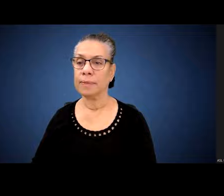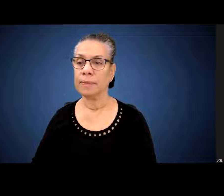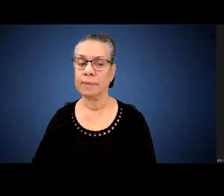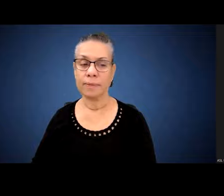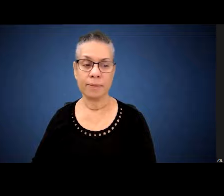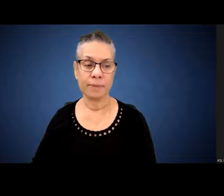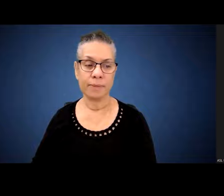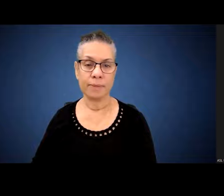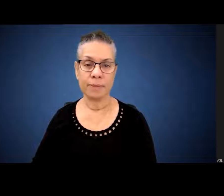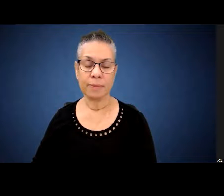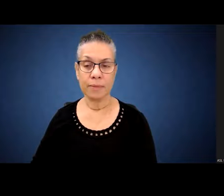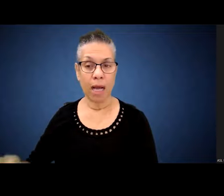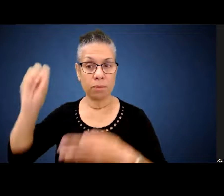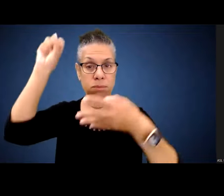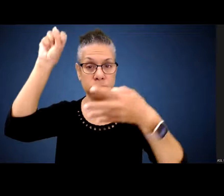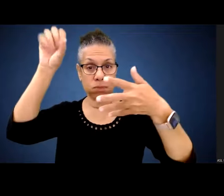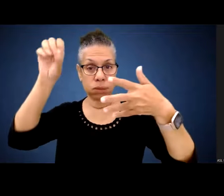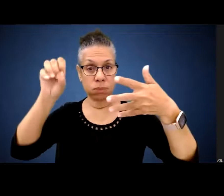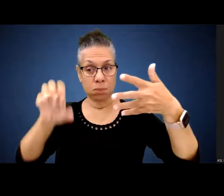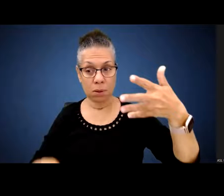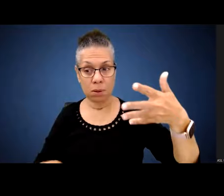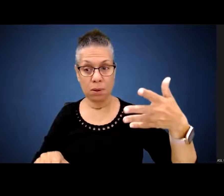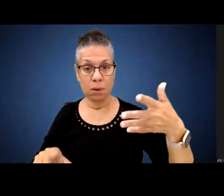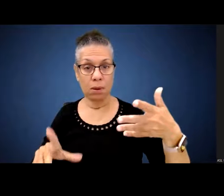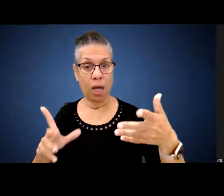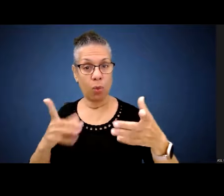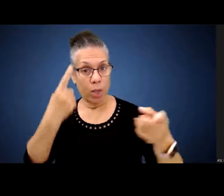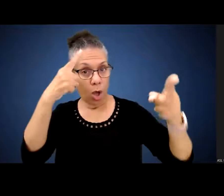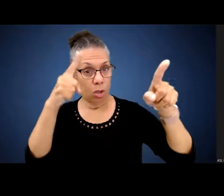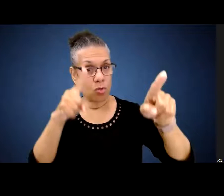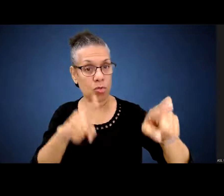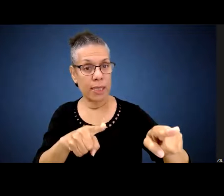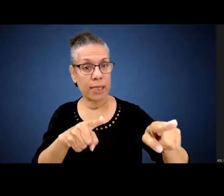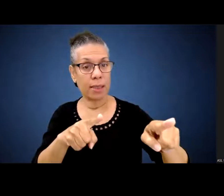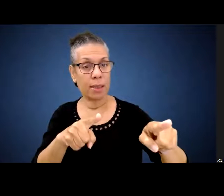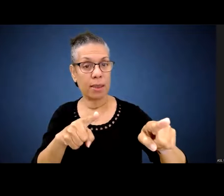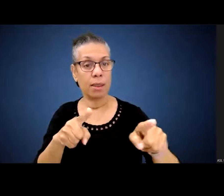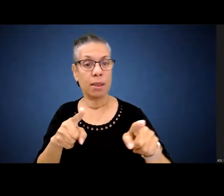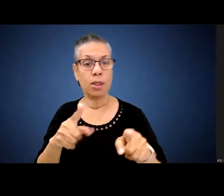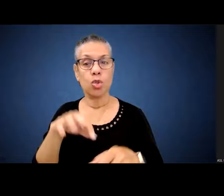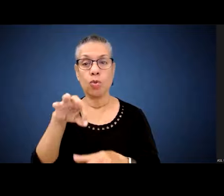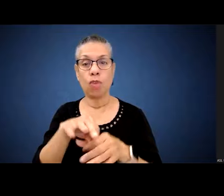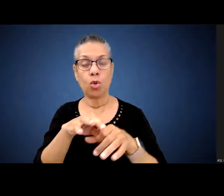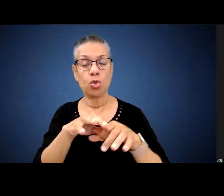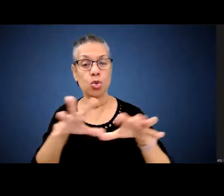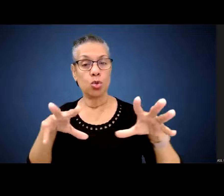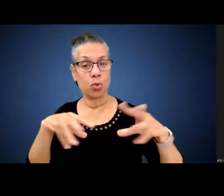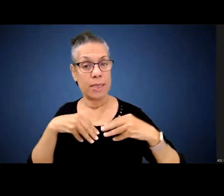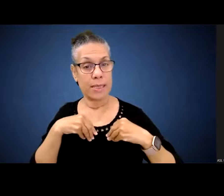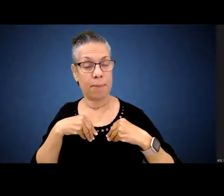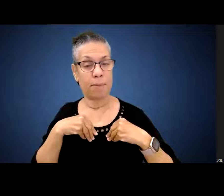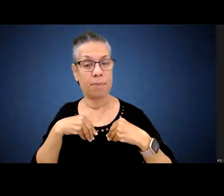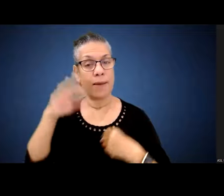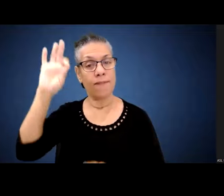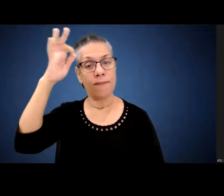I'm just taking roll call to see if we are in agreement in our vote to adopt this